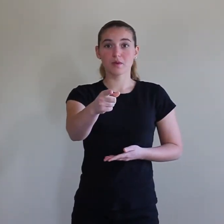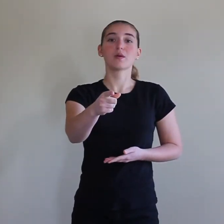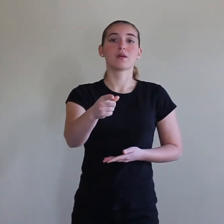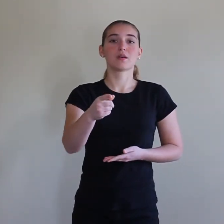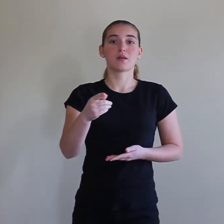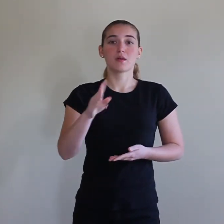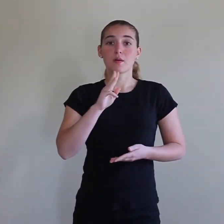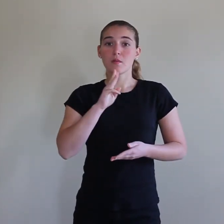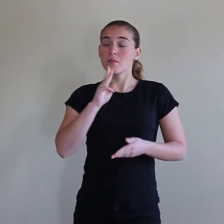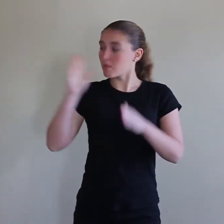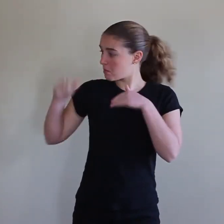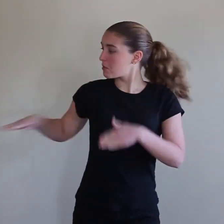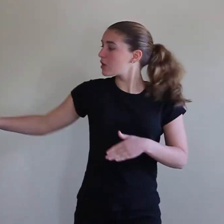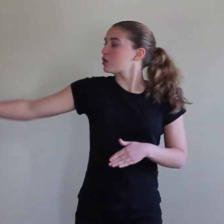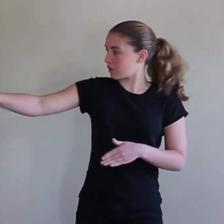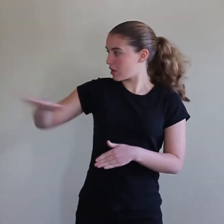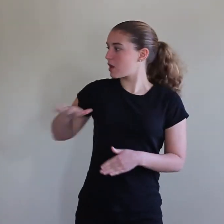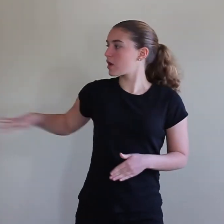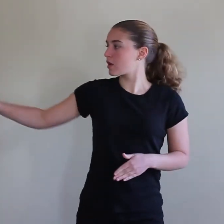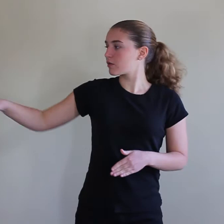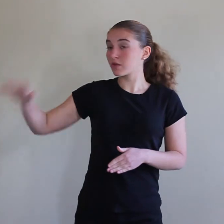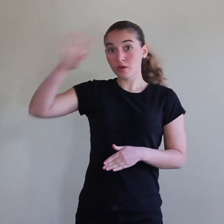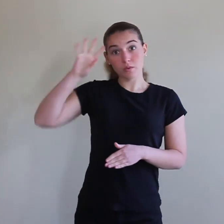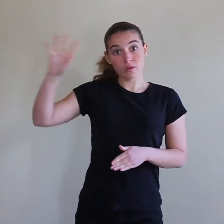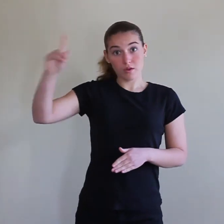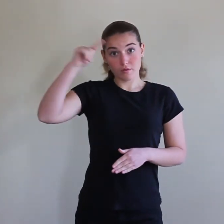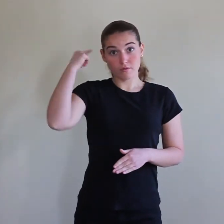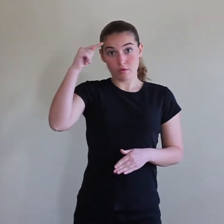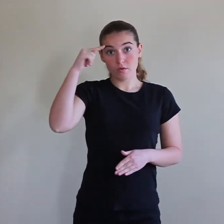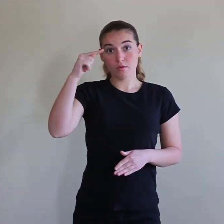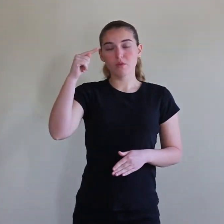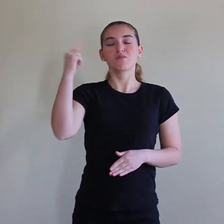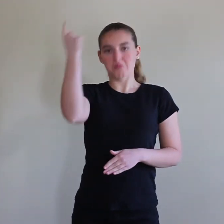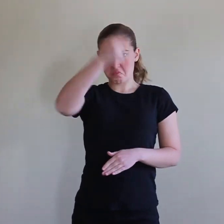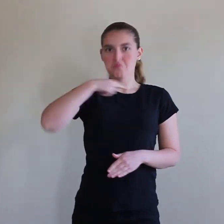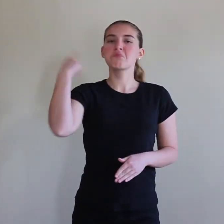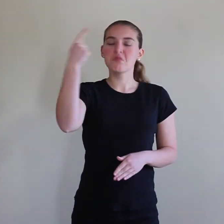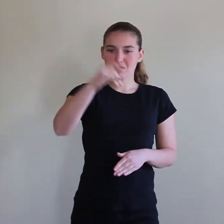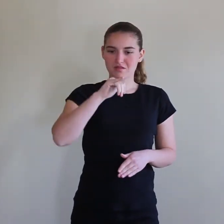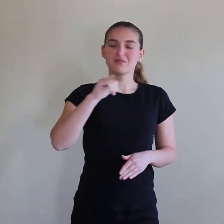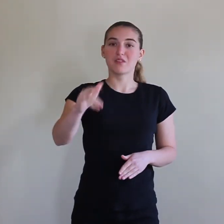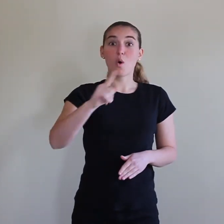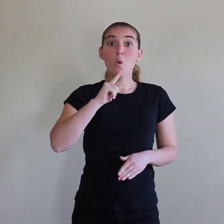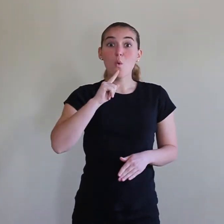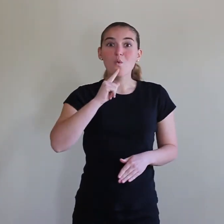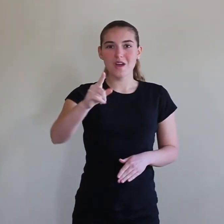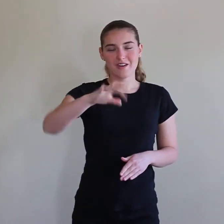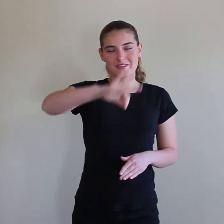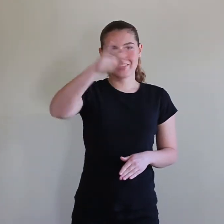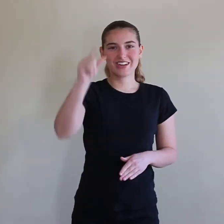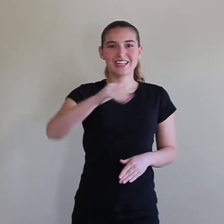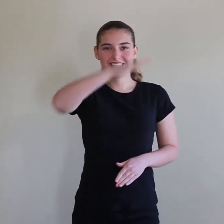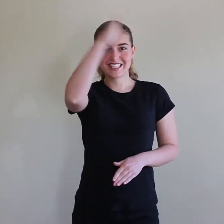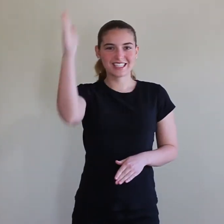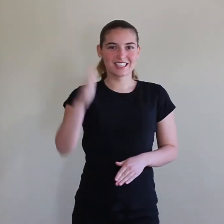I would like to welcome you to our beach exhibit. It is designed to represent a typical Florida Gulf Coast